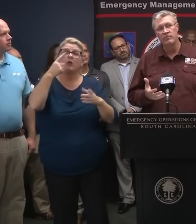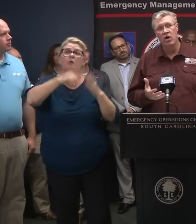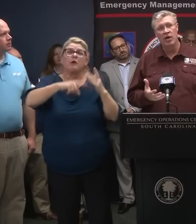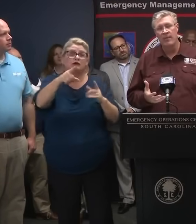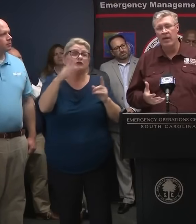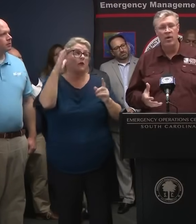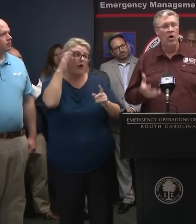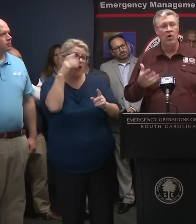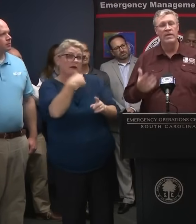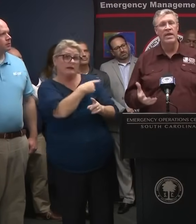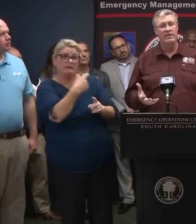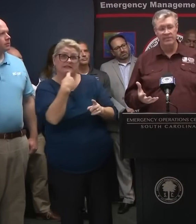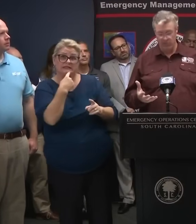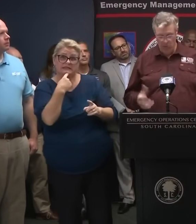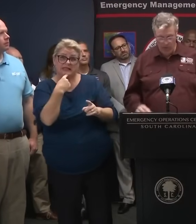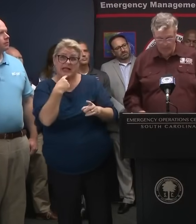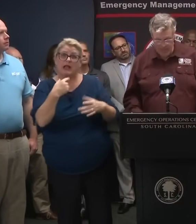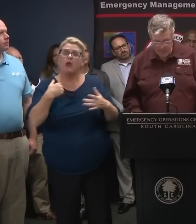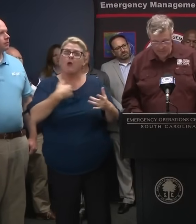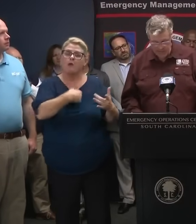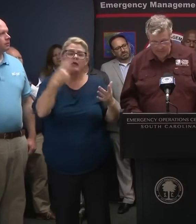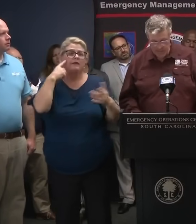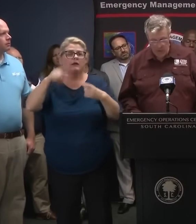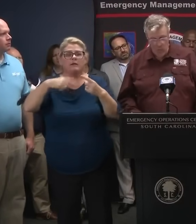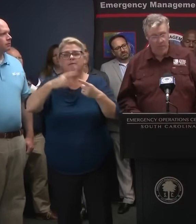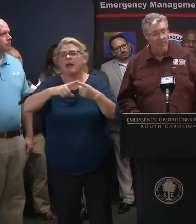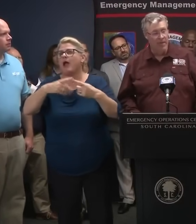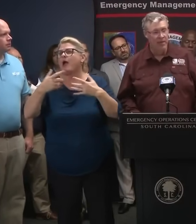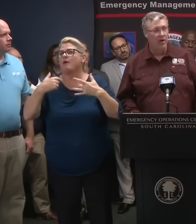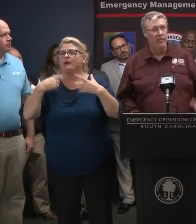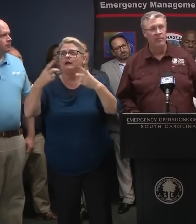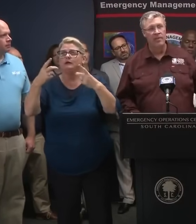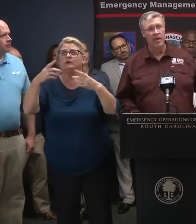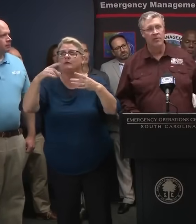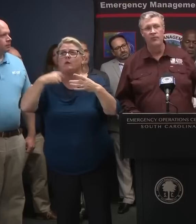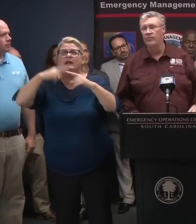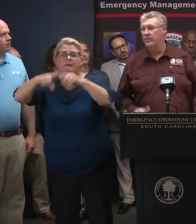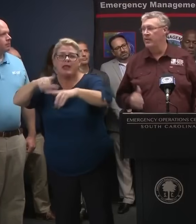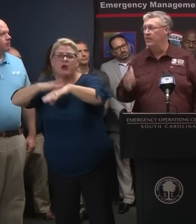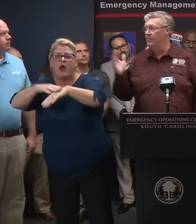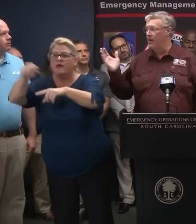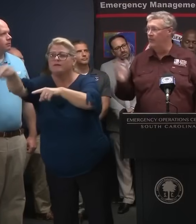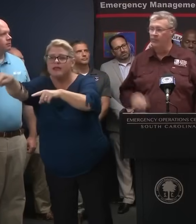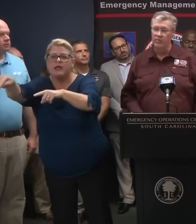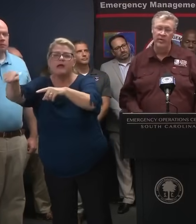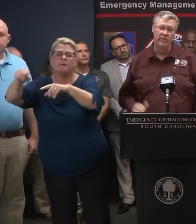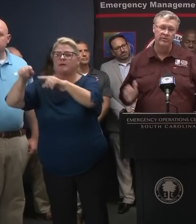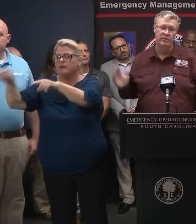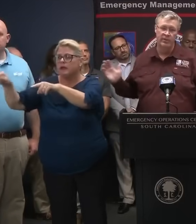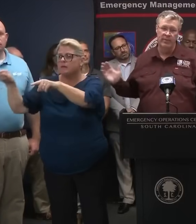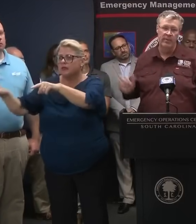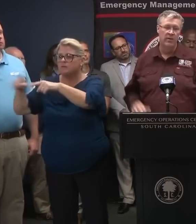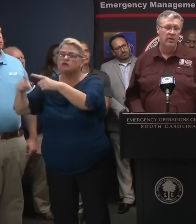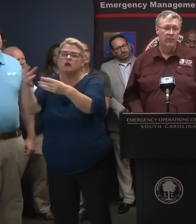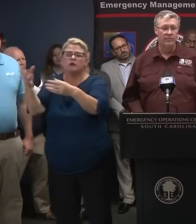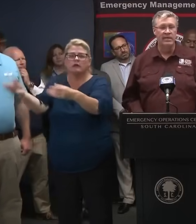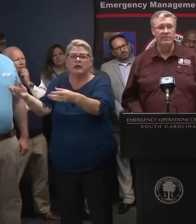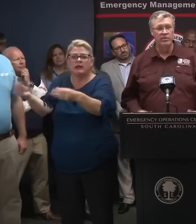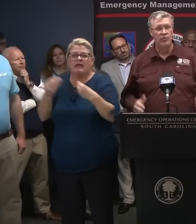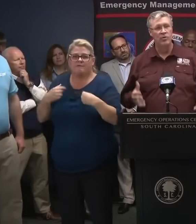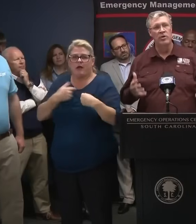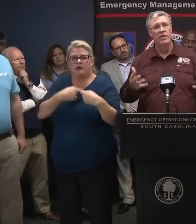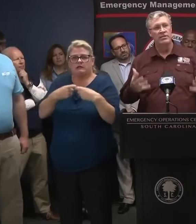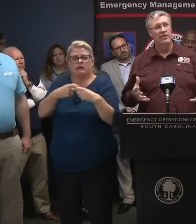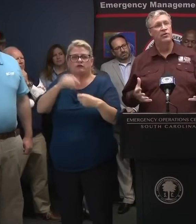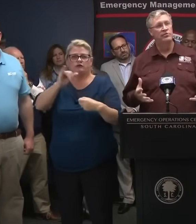you heard them talk about are the exits off the interstates. We depend on them, Keller from Dominion, Mike from Duke Energy, Jimmy from